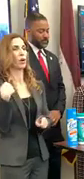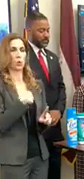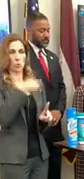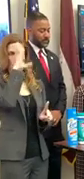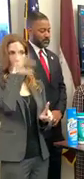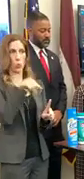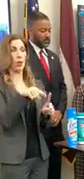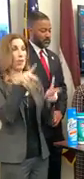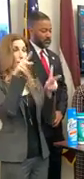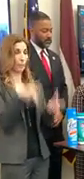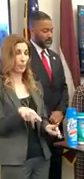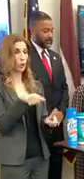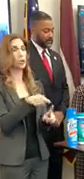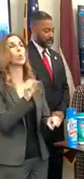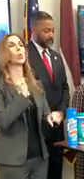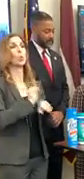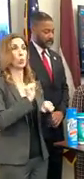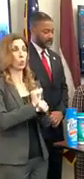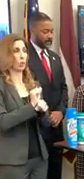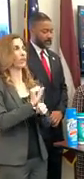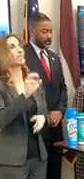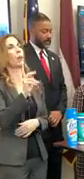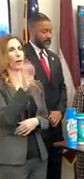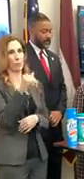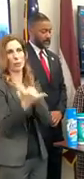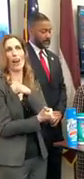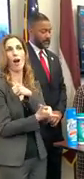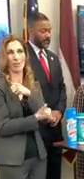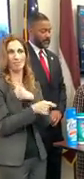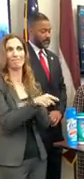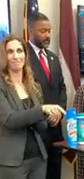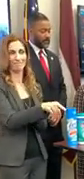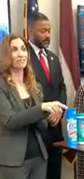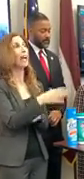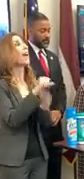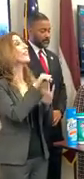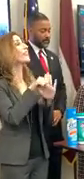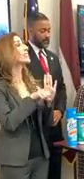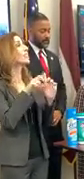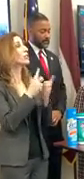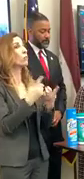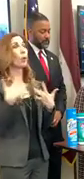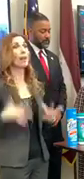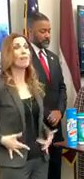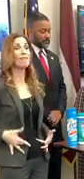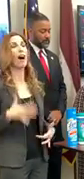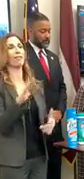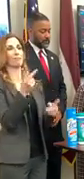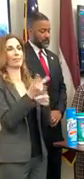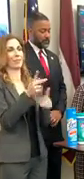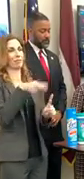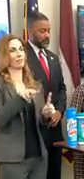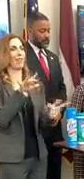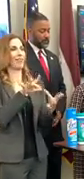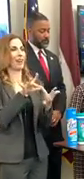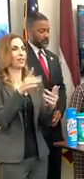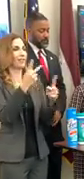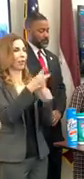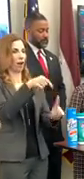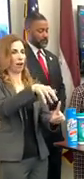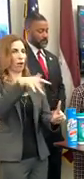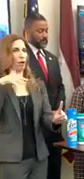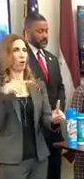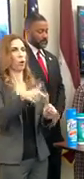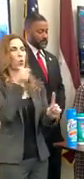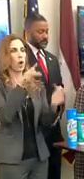aware that this individual works in Montgomery County, and the State Department of Health is handling the contact tracing for